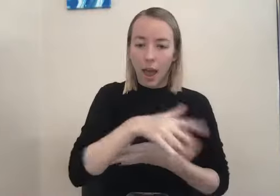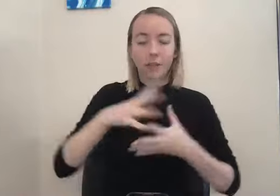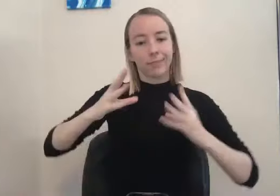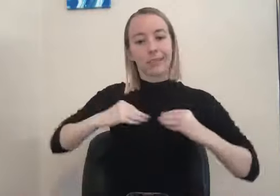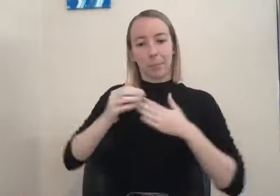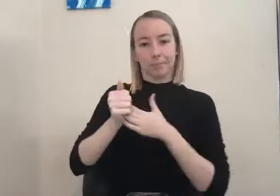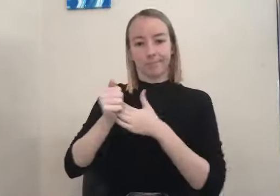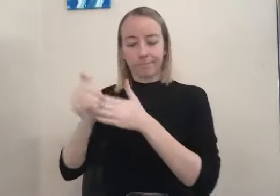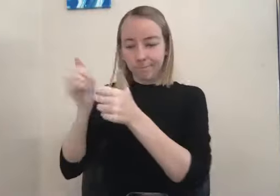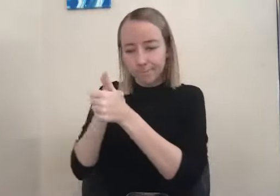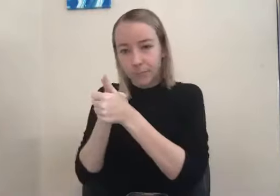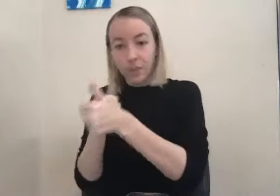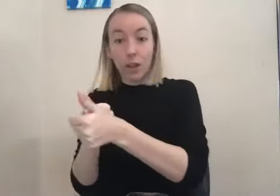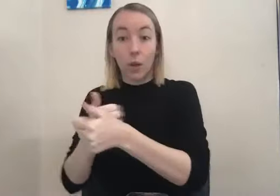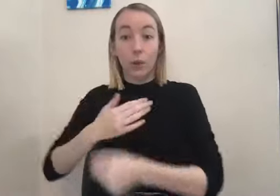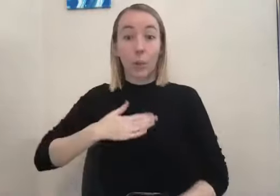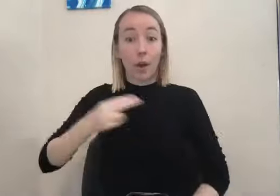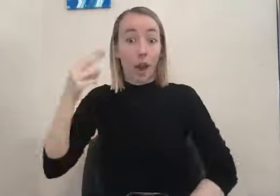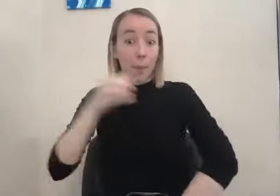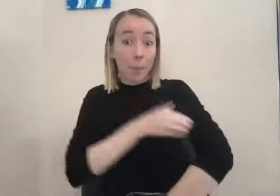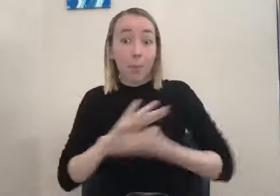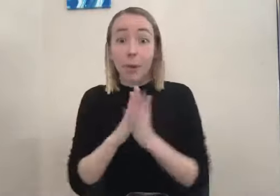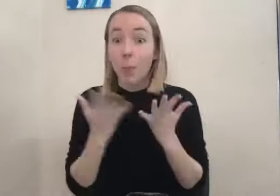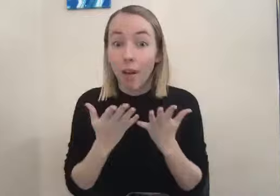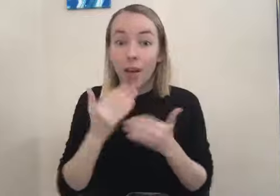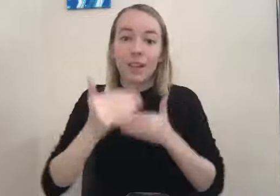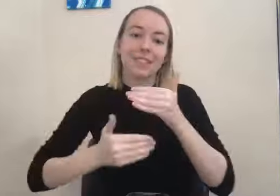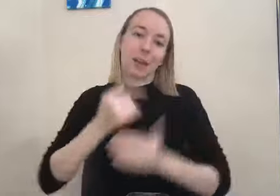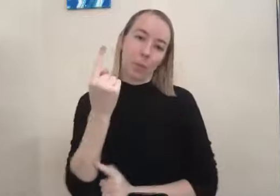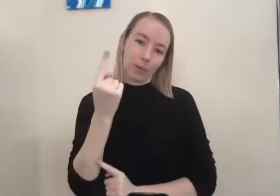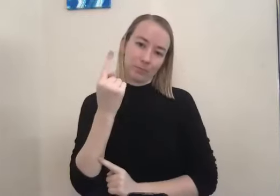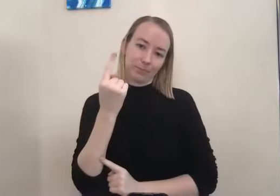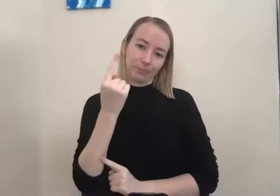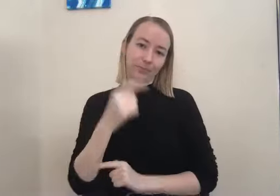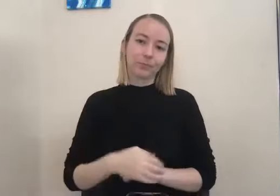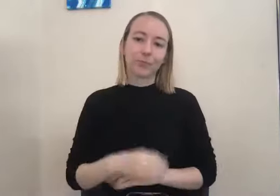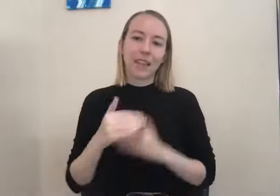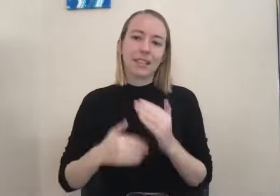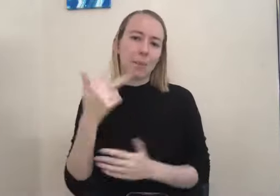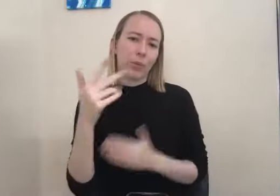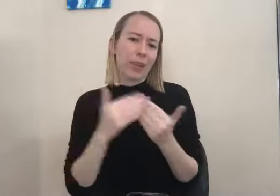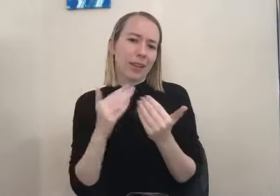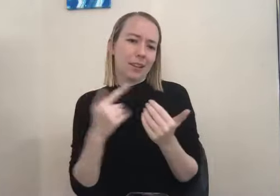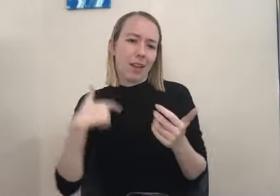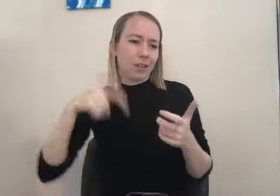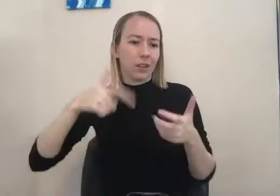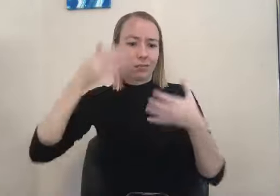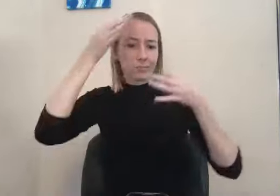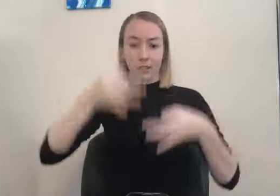in me. I started minding my own business. I stopped judging and criticising. I stopped trying to control. I tried to do all these things